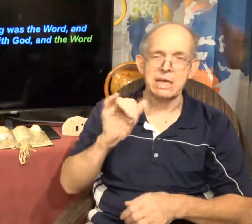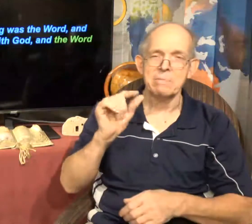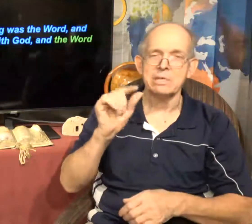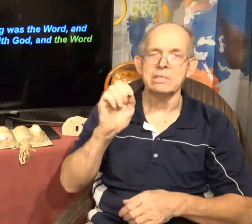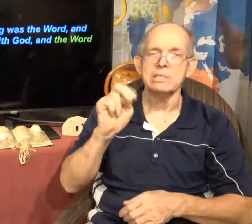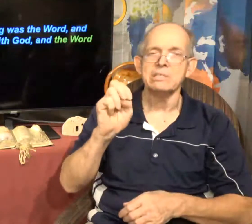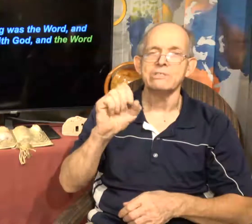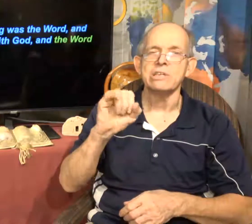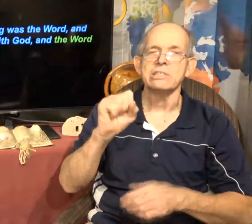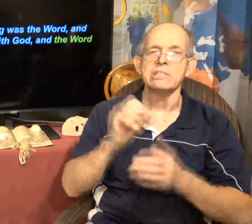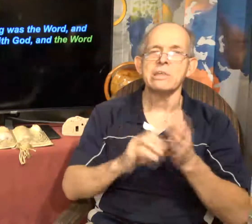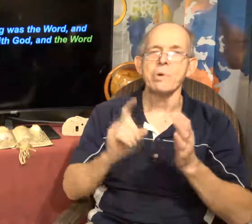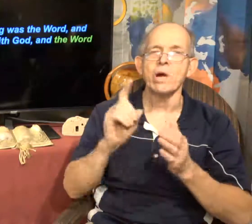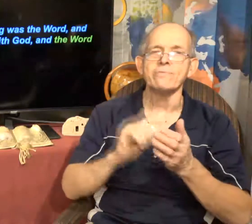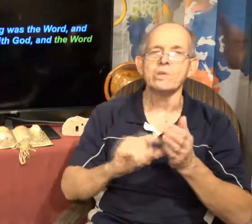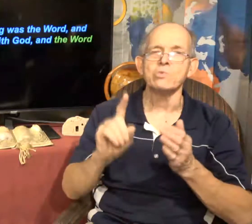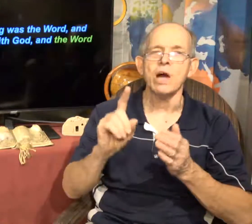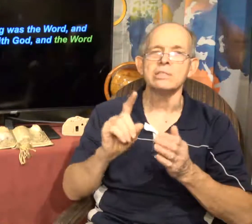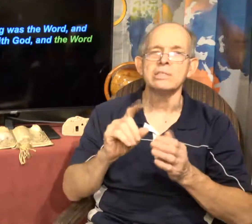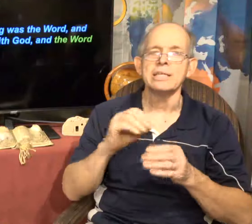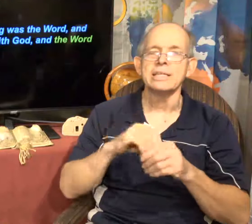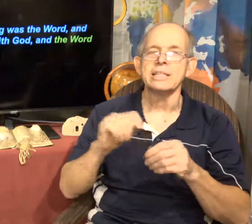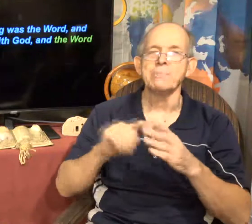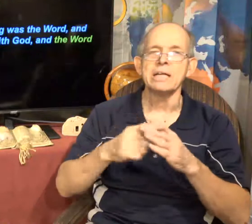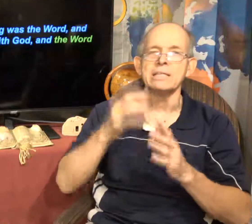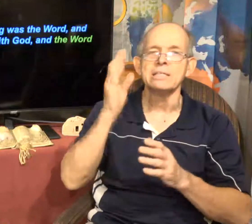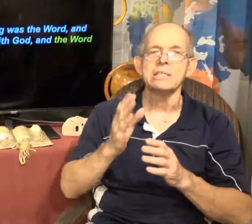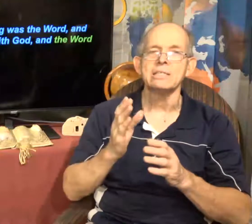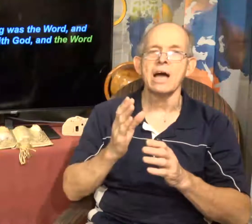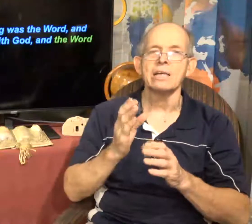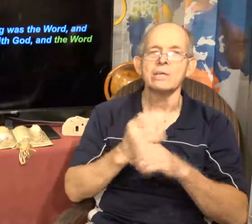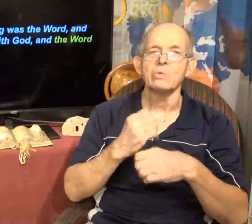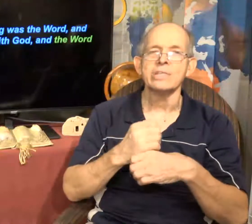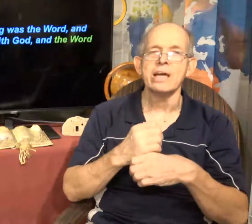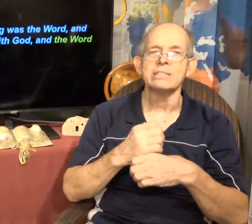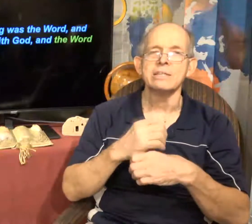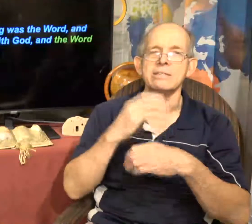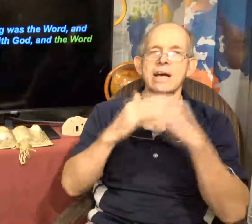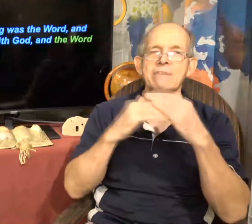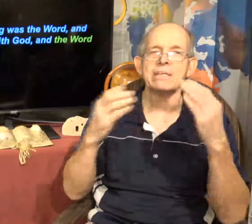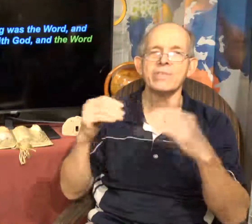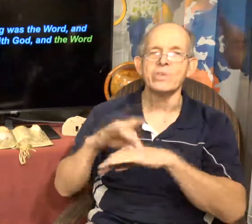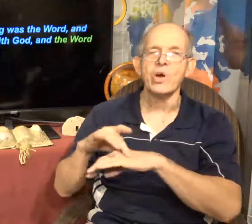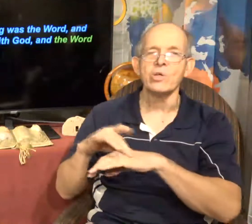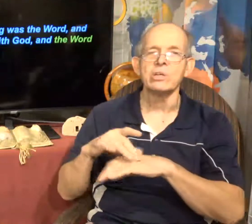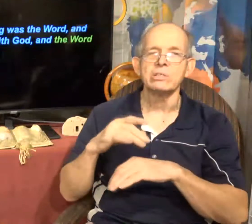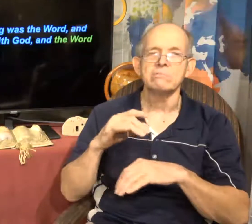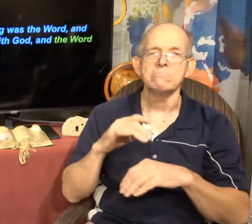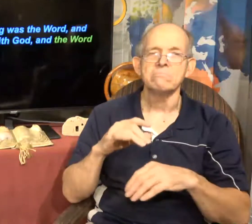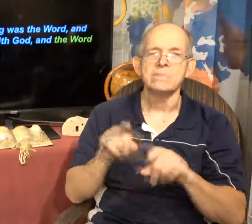Same as Genesis chapter 1, verse 1. In the beginning, God created the heaven and the earth.